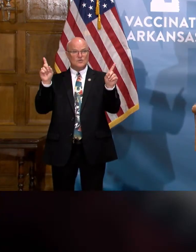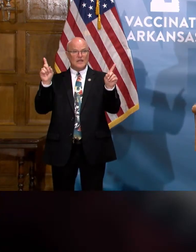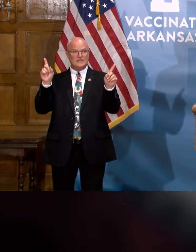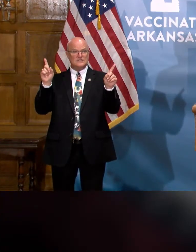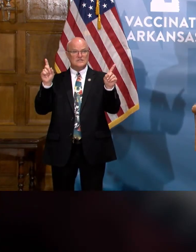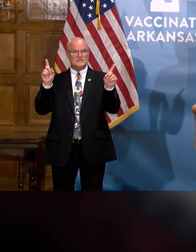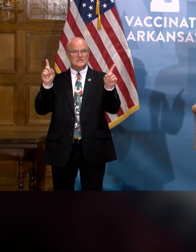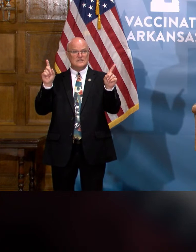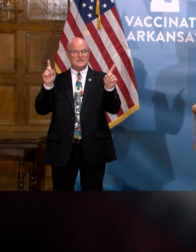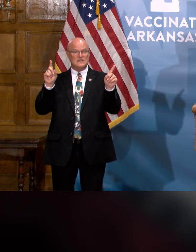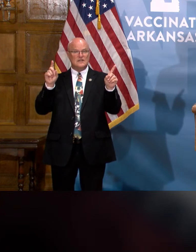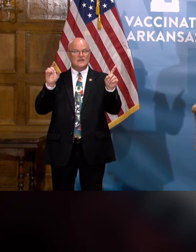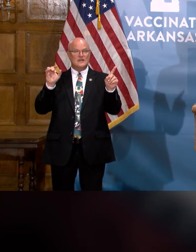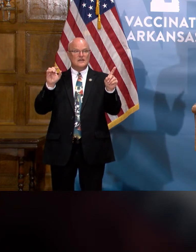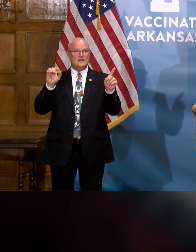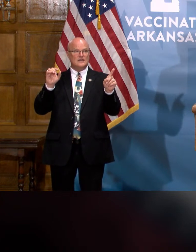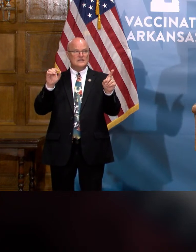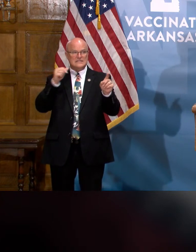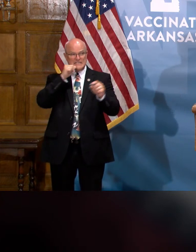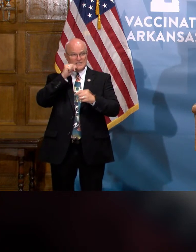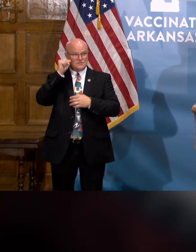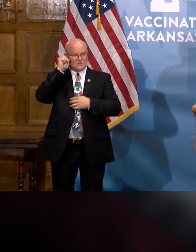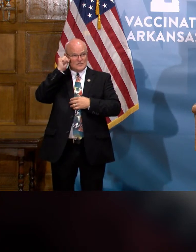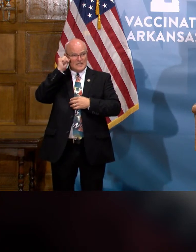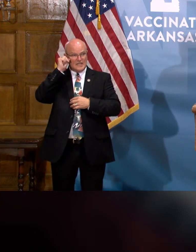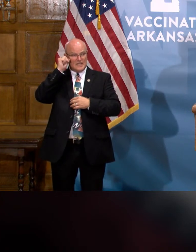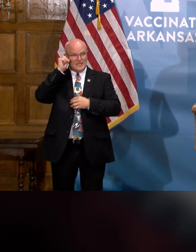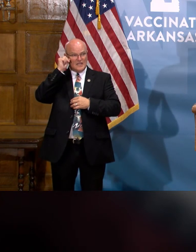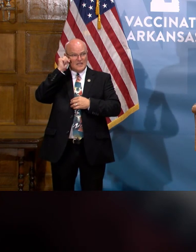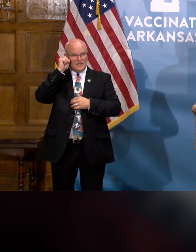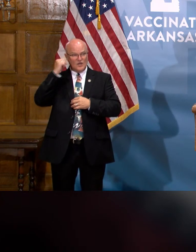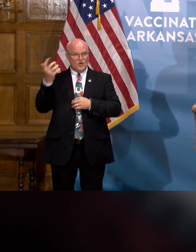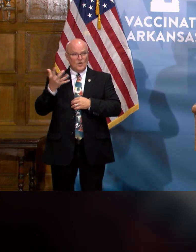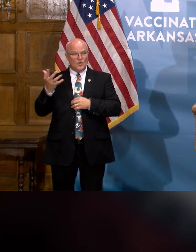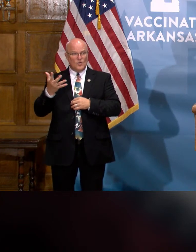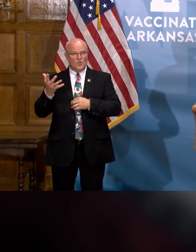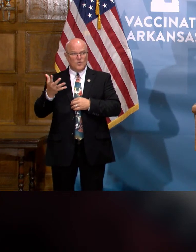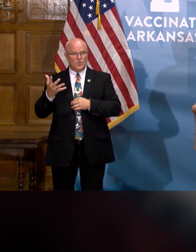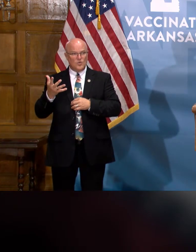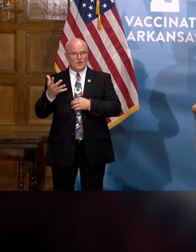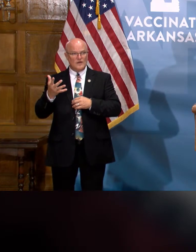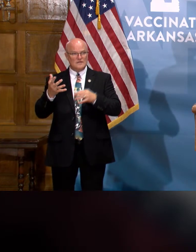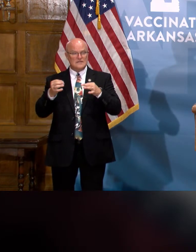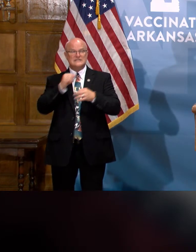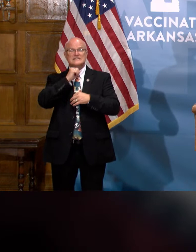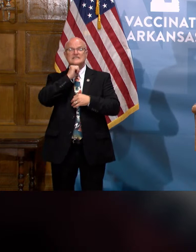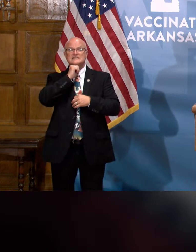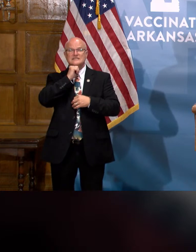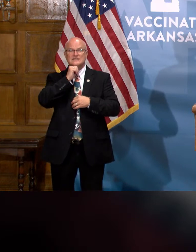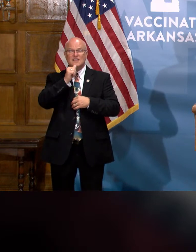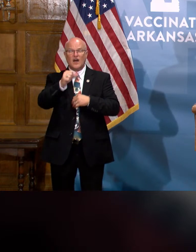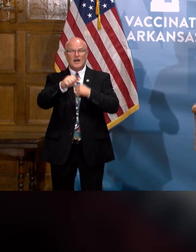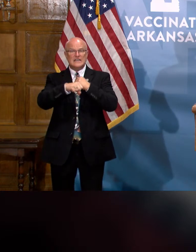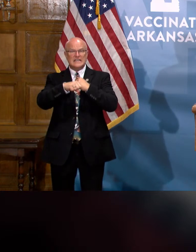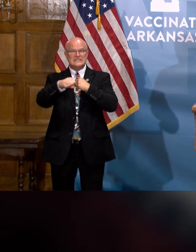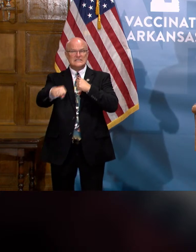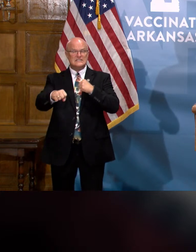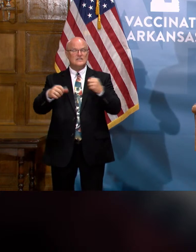expired yesterday, so what's the reason you decided to not seek an extension,